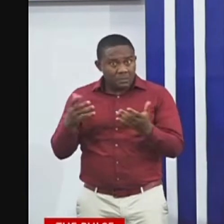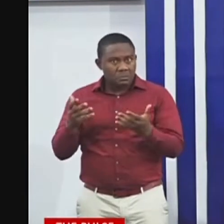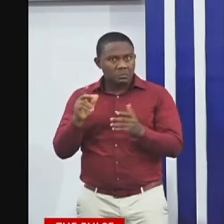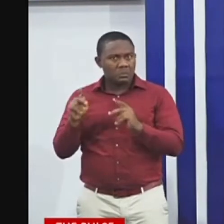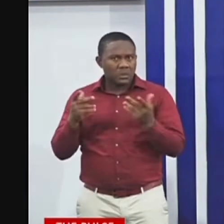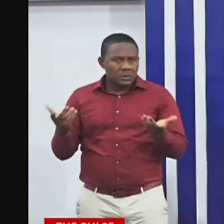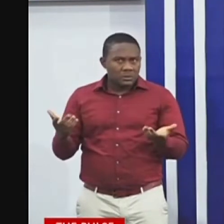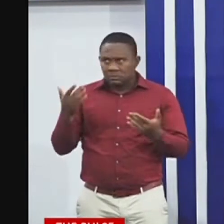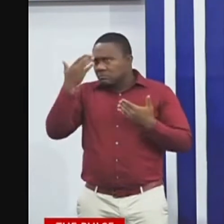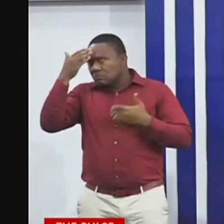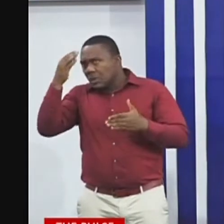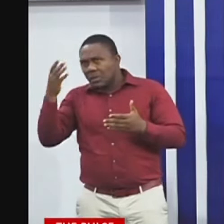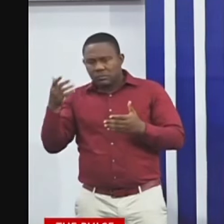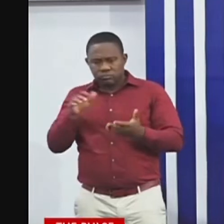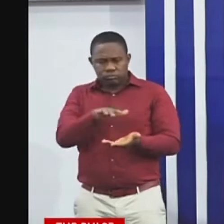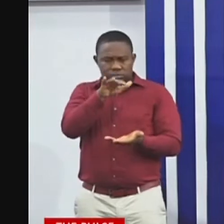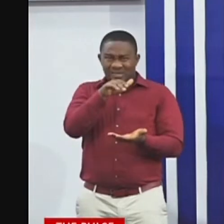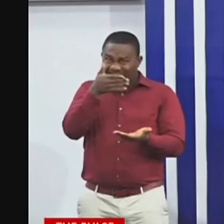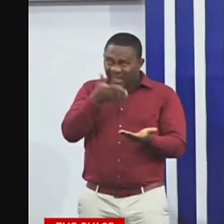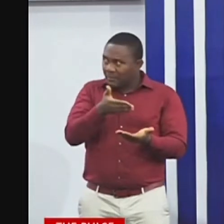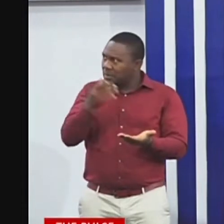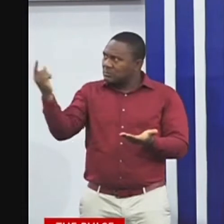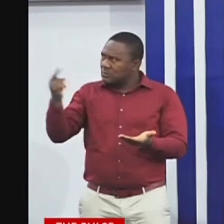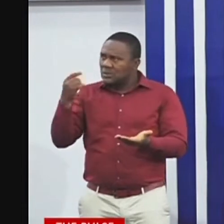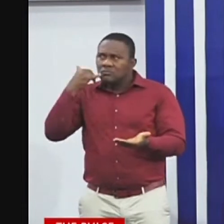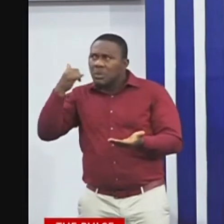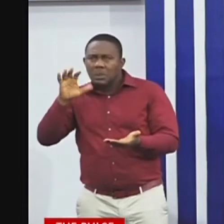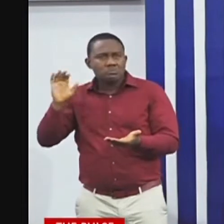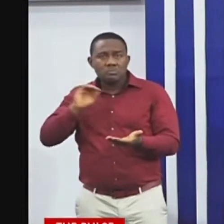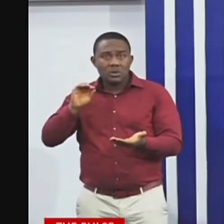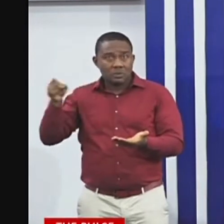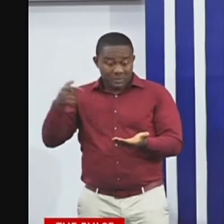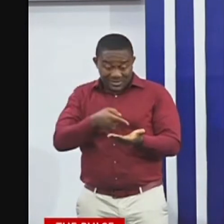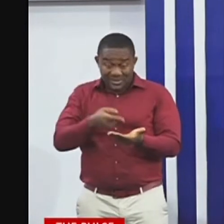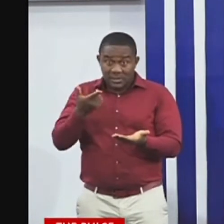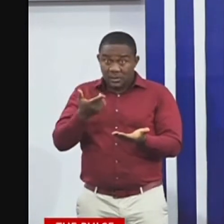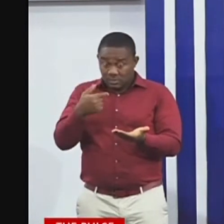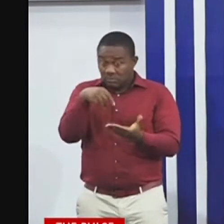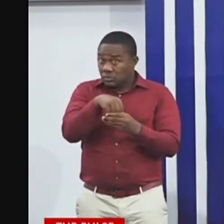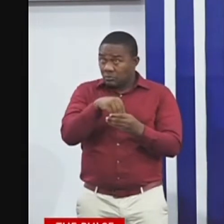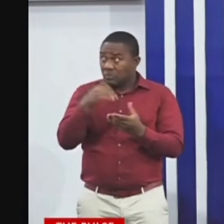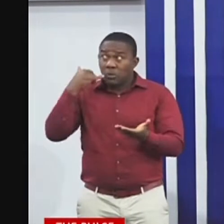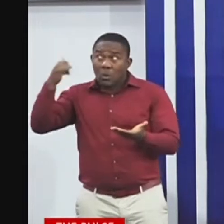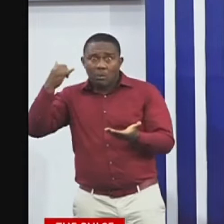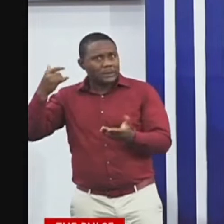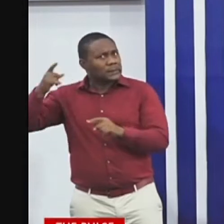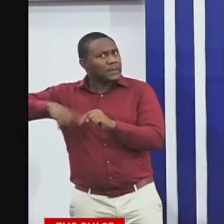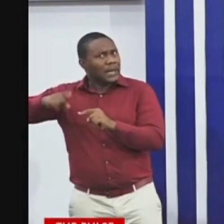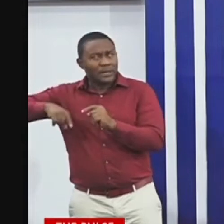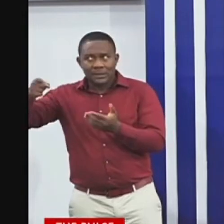country, so there are lots to follow up, and people who are also not being being reached.